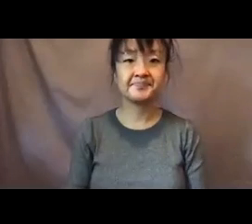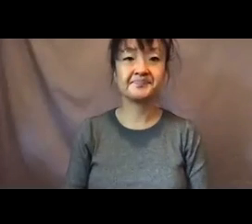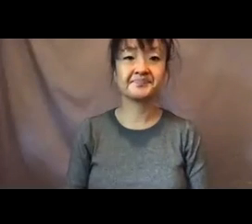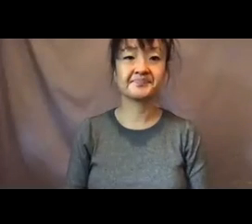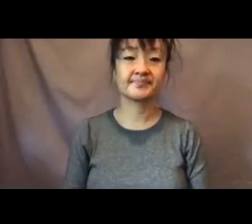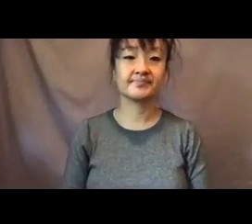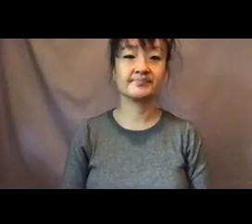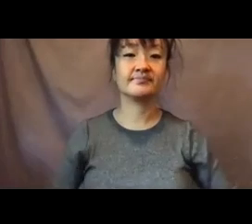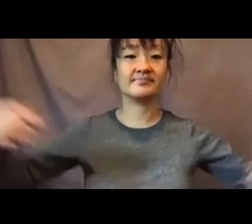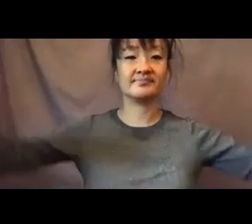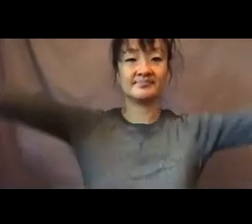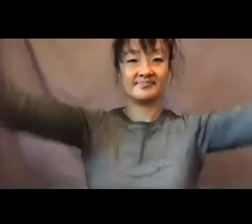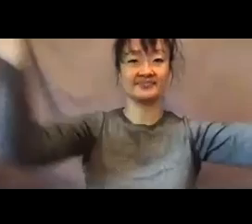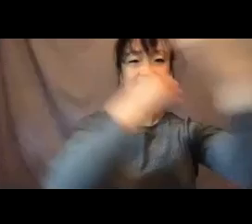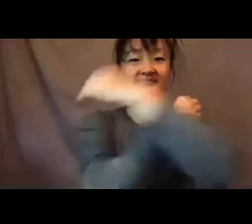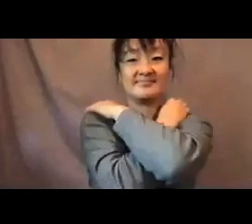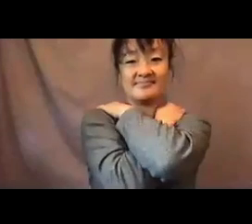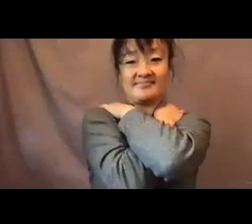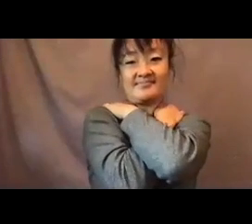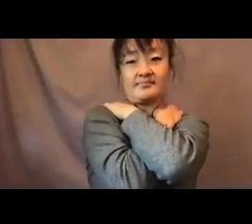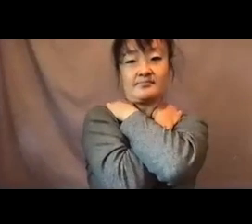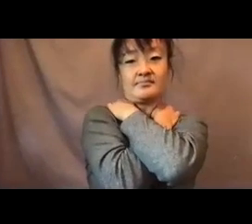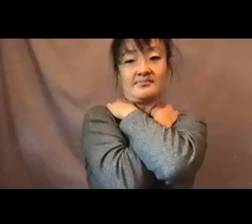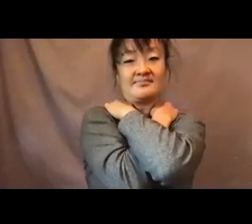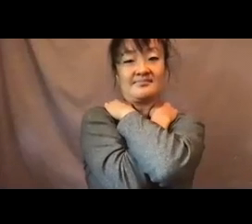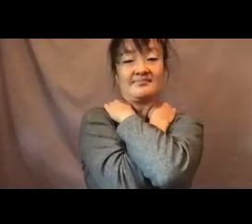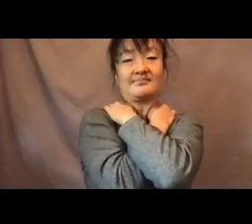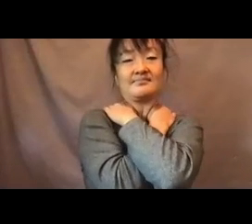there. It feels good. I had a lot of stuff built up.